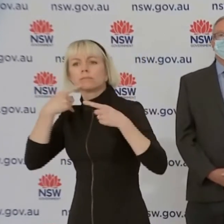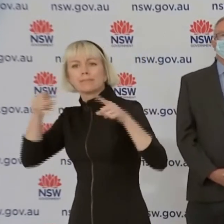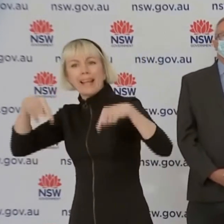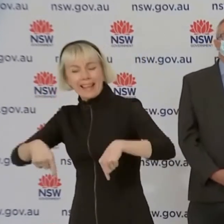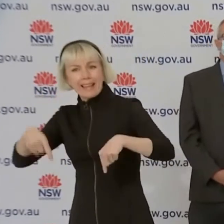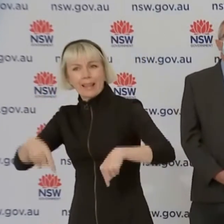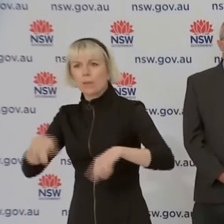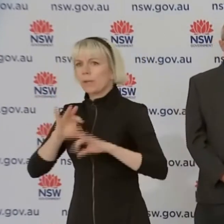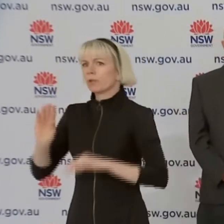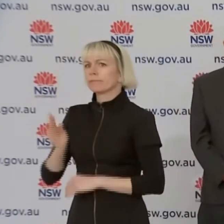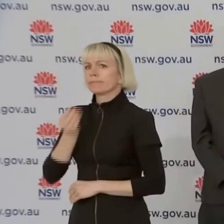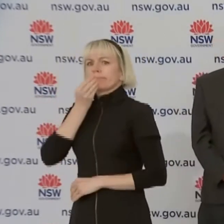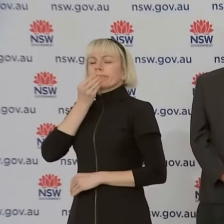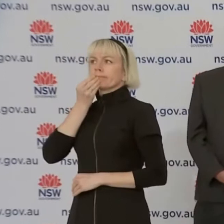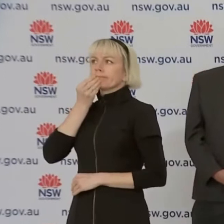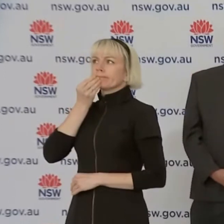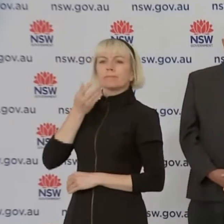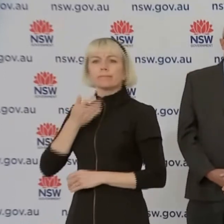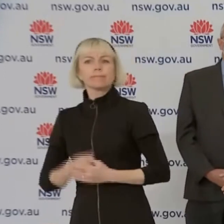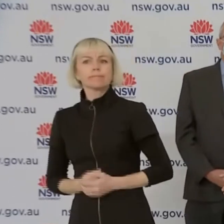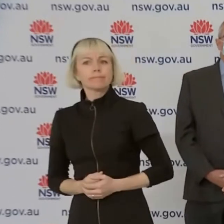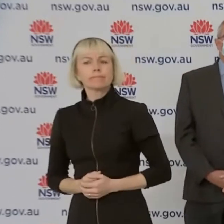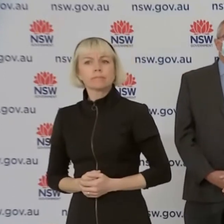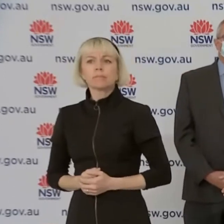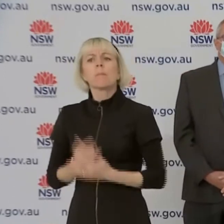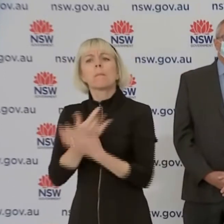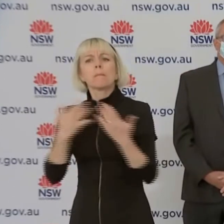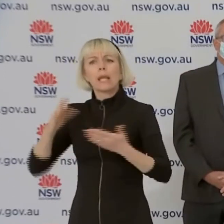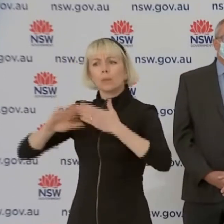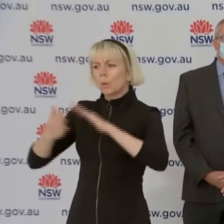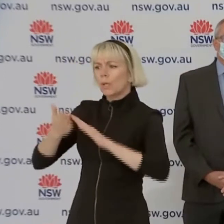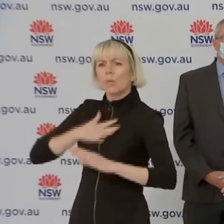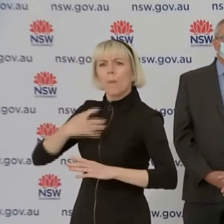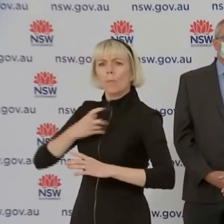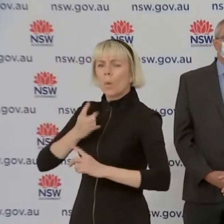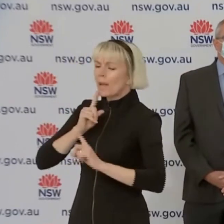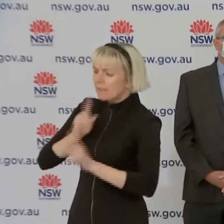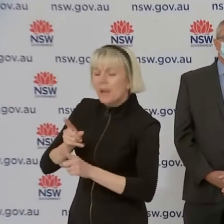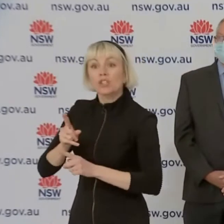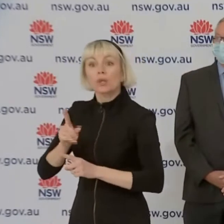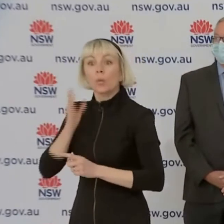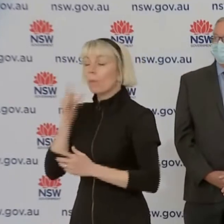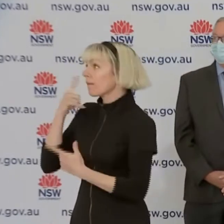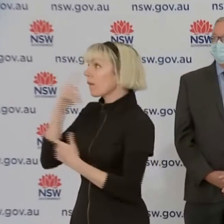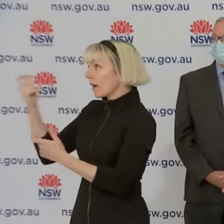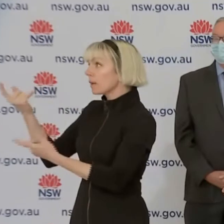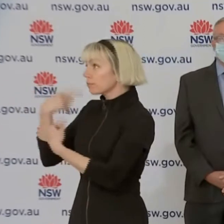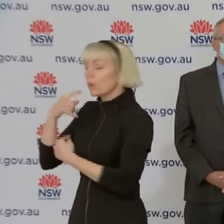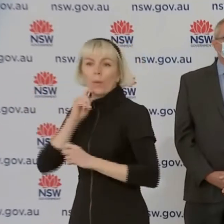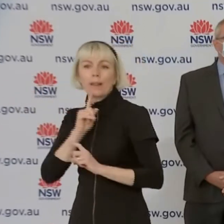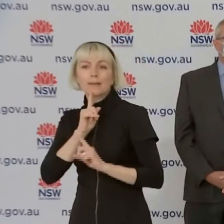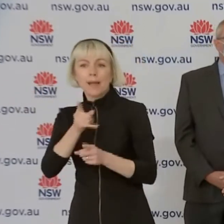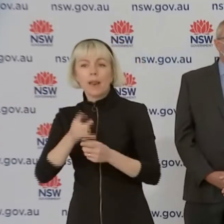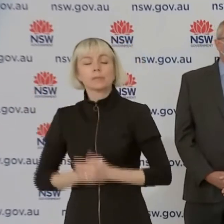I know there are various committees asking for various things, and I'm sure those processes will occur in due course. We know that every day we hear